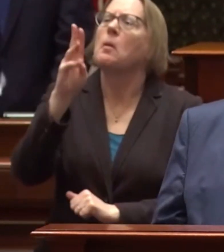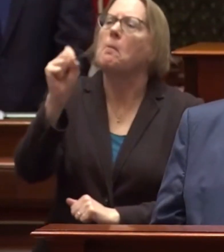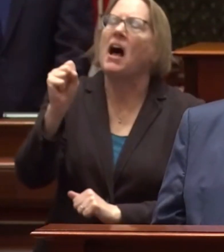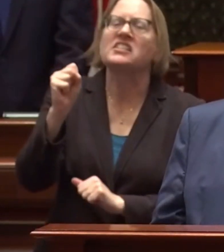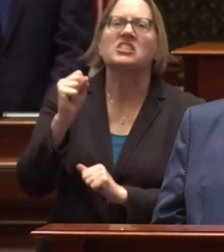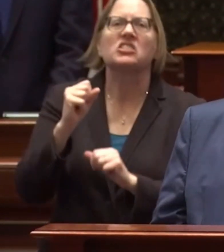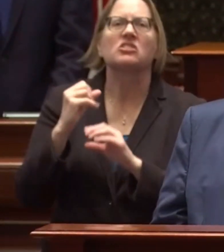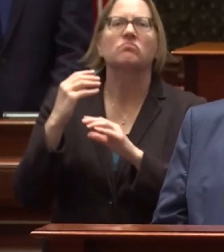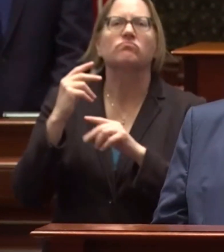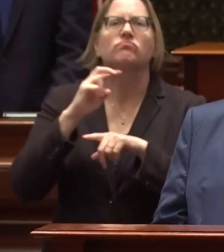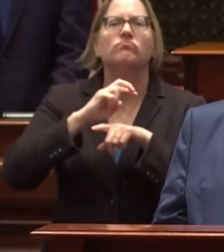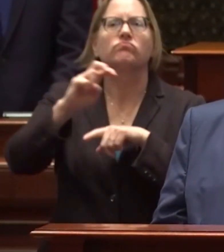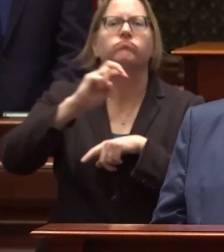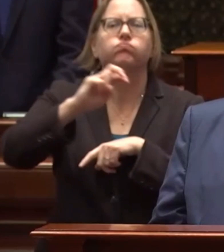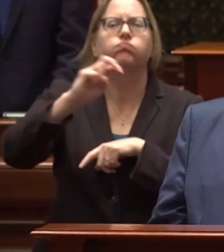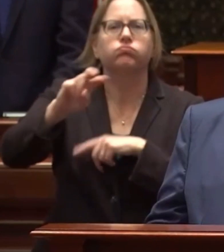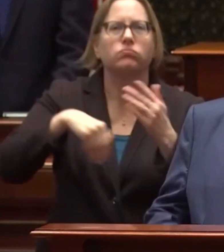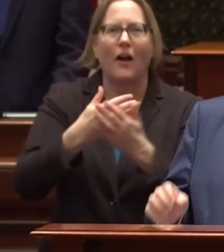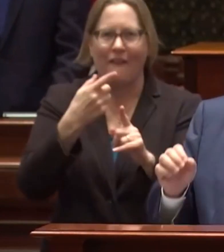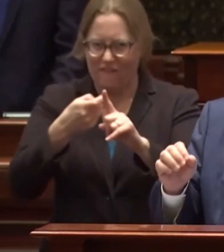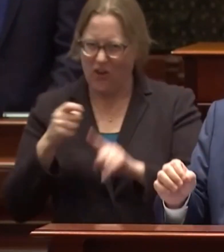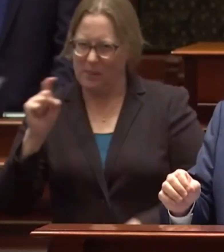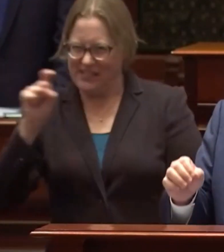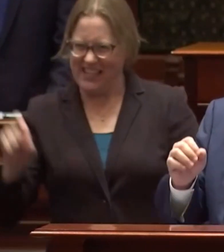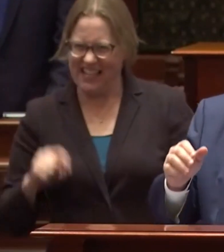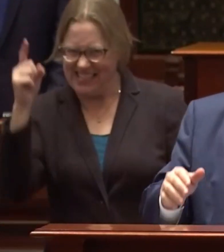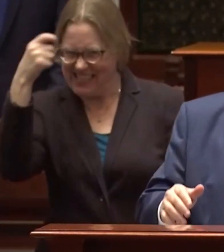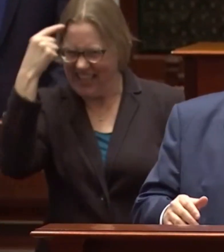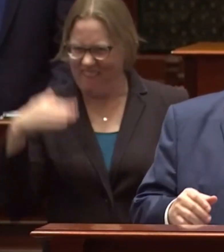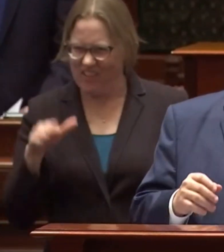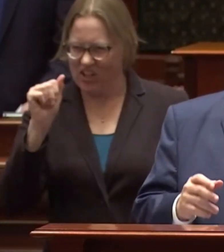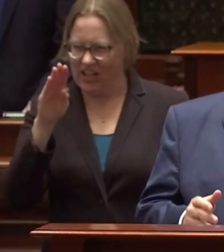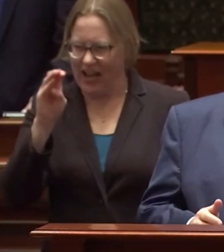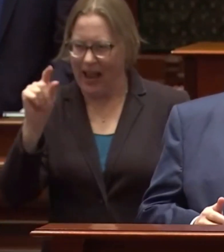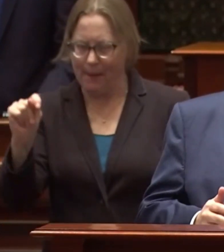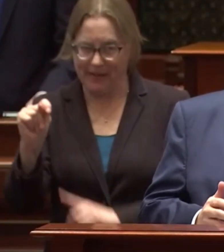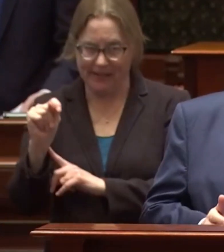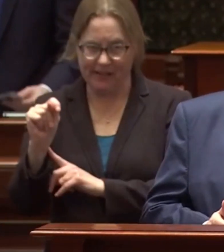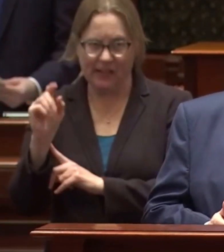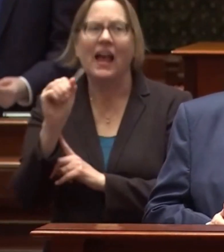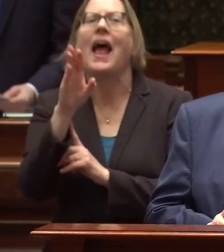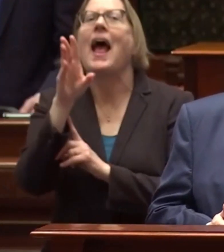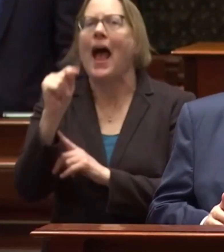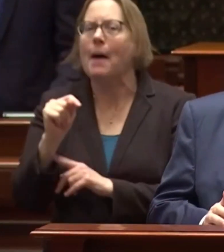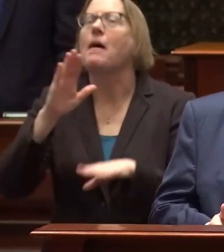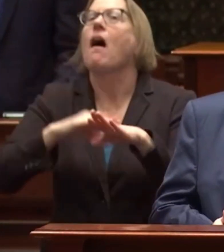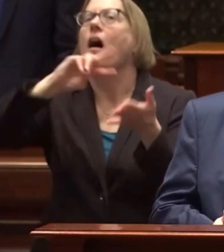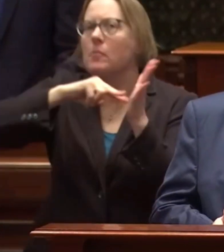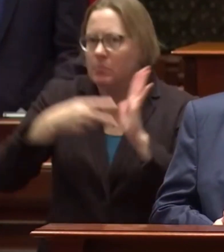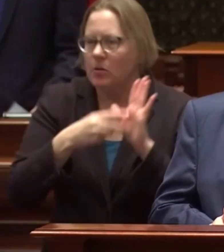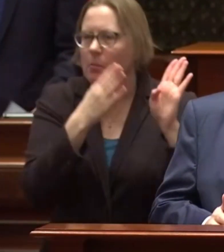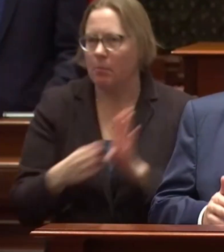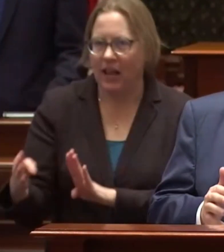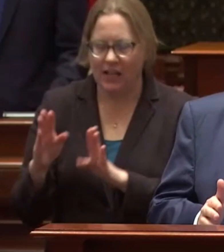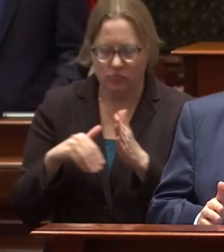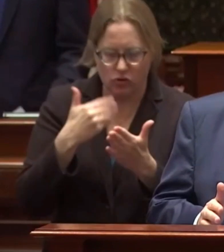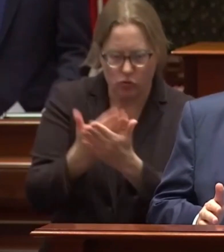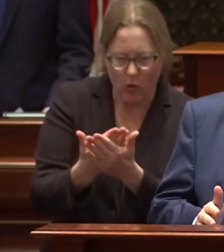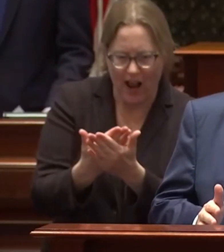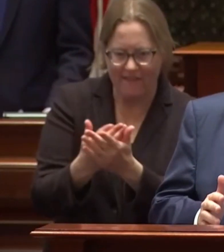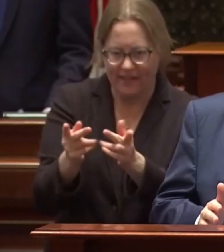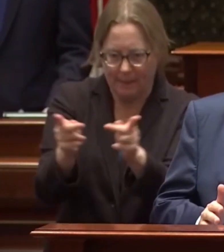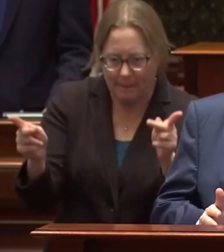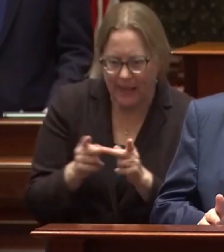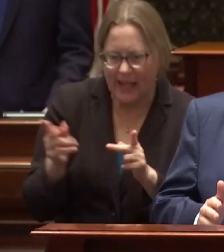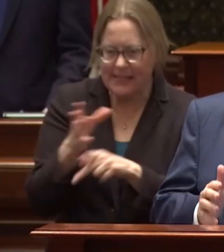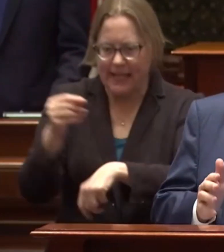sent by Governor Abbott of Texas. Abbott willfully planned the arrival of these individuals in locations and at times